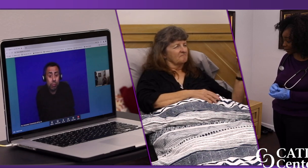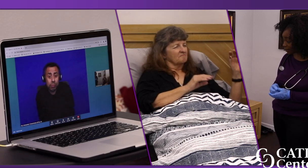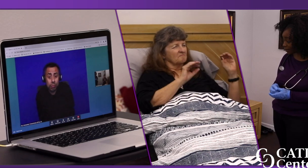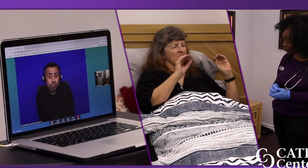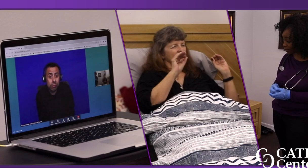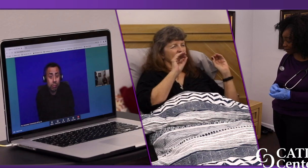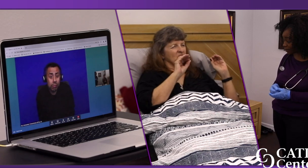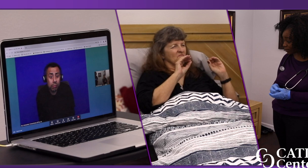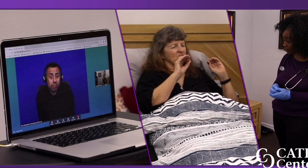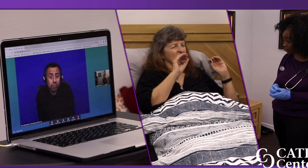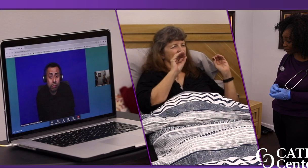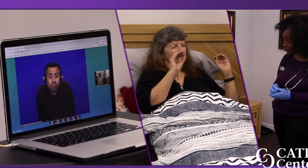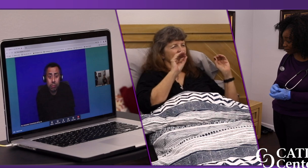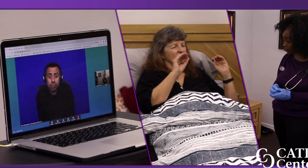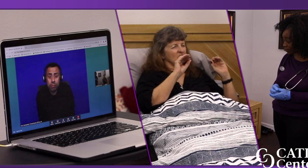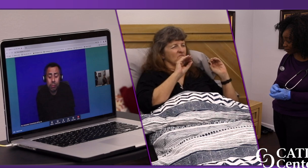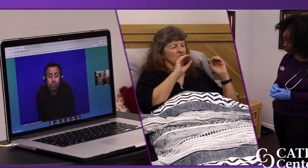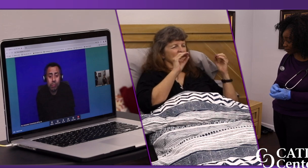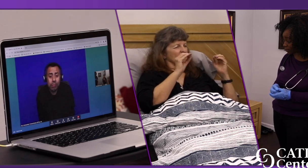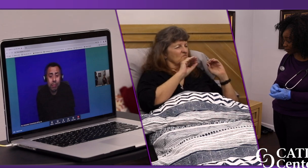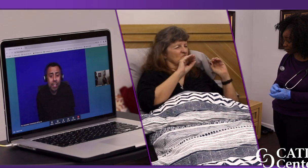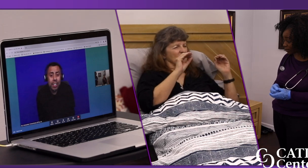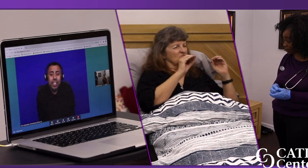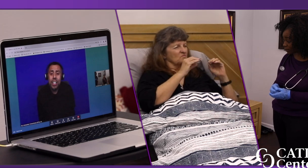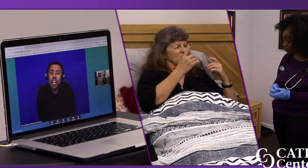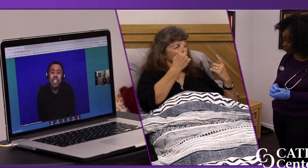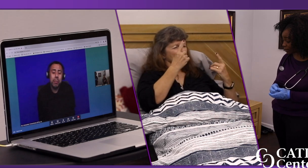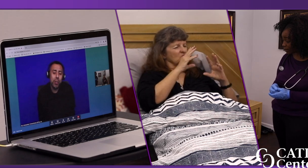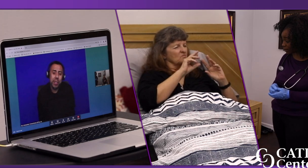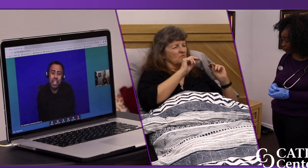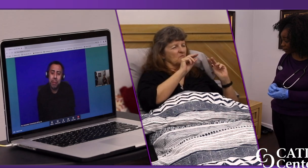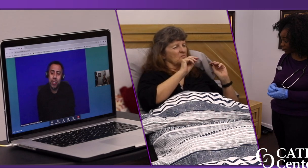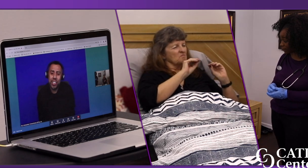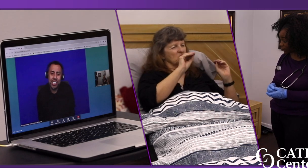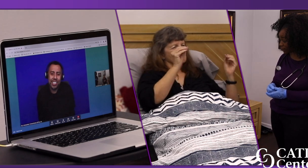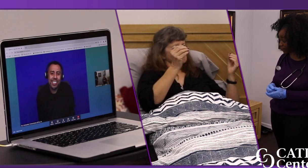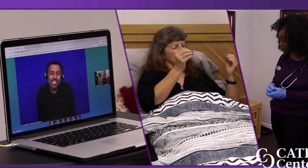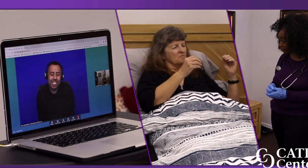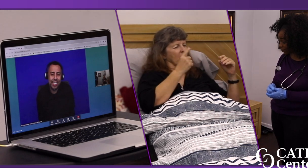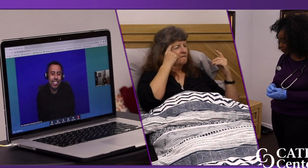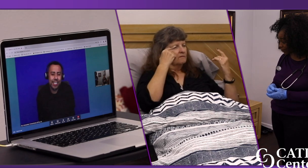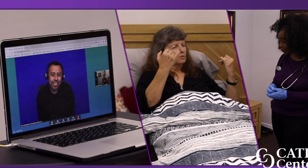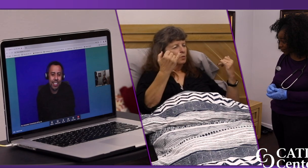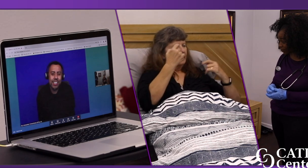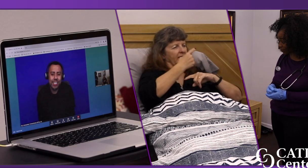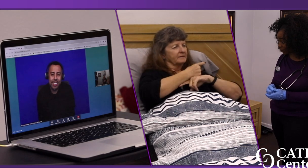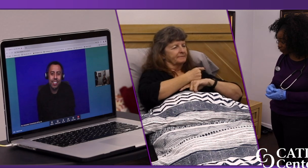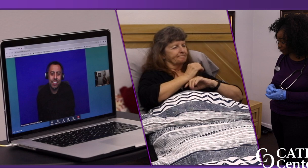Not at the moment. I'm good.